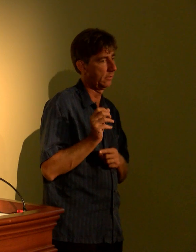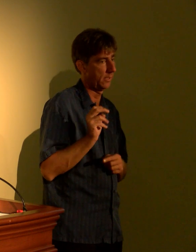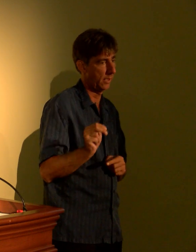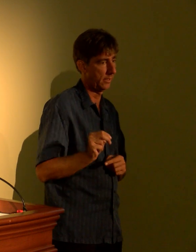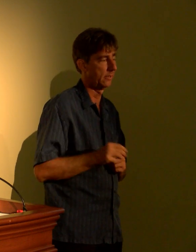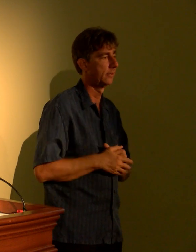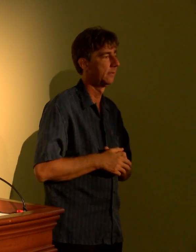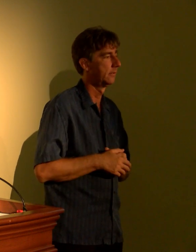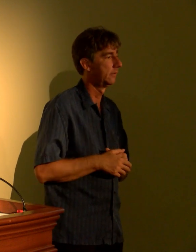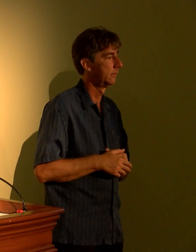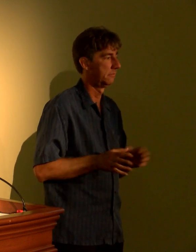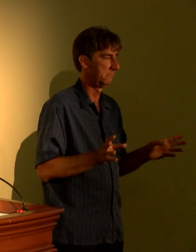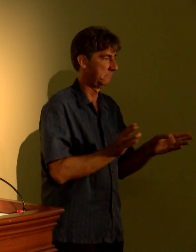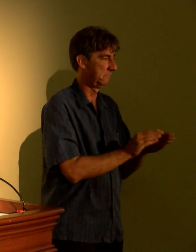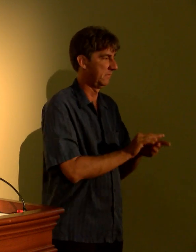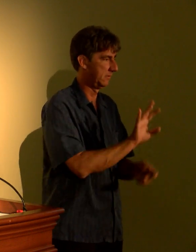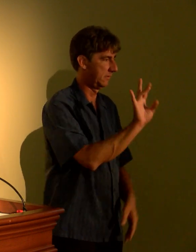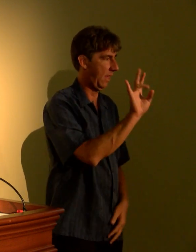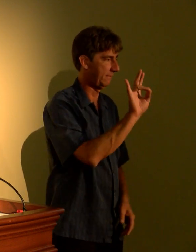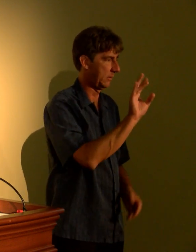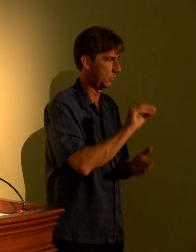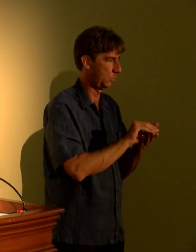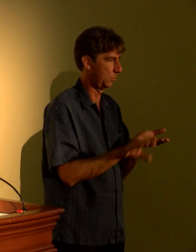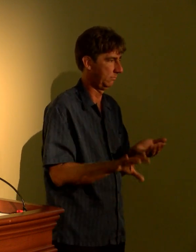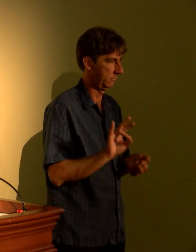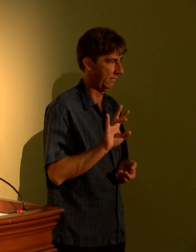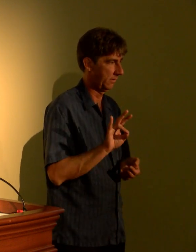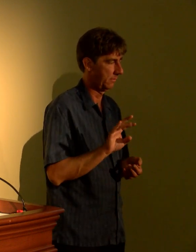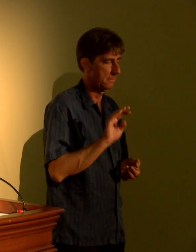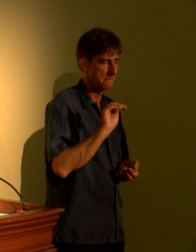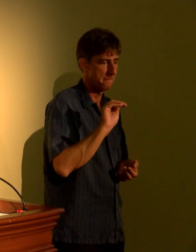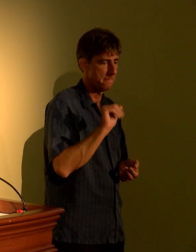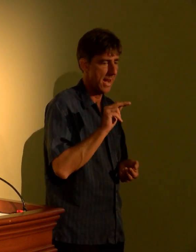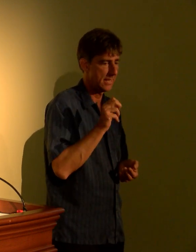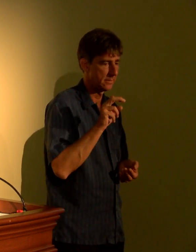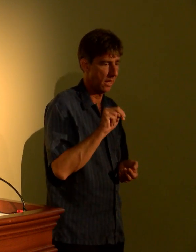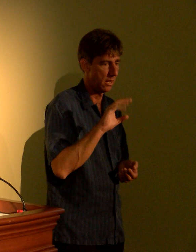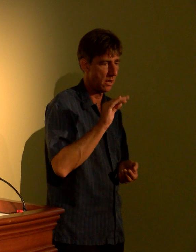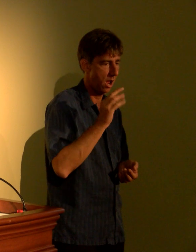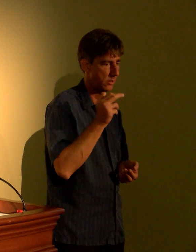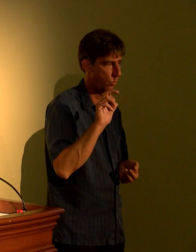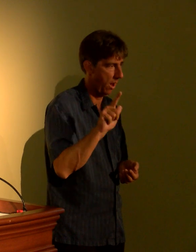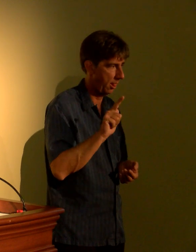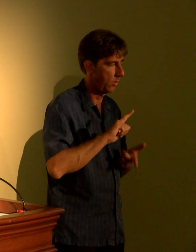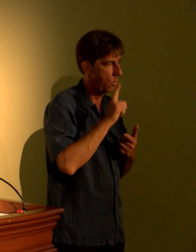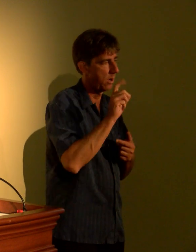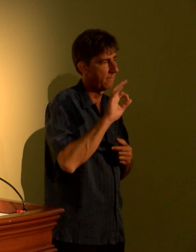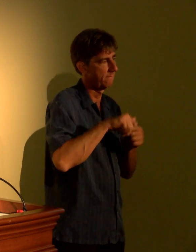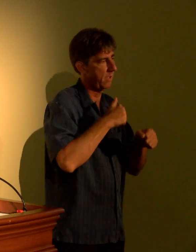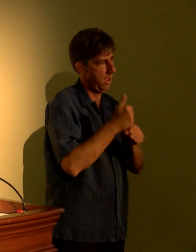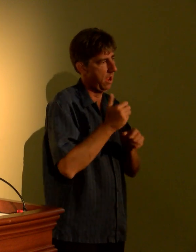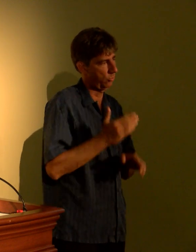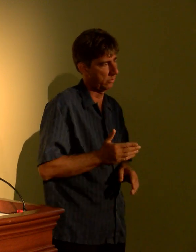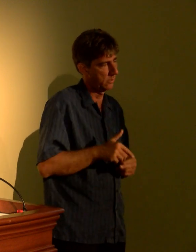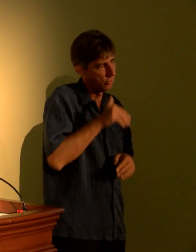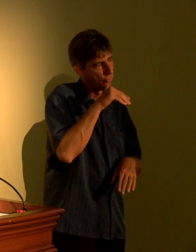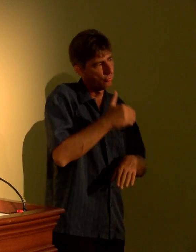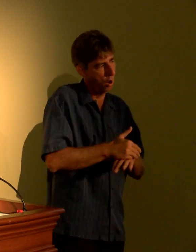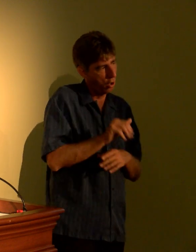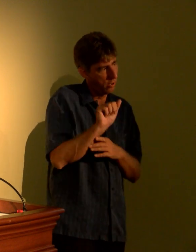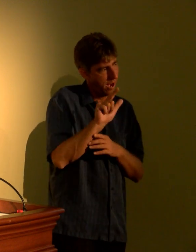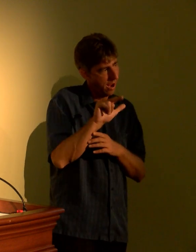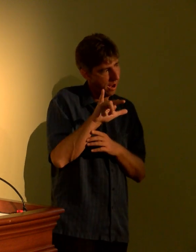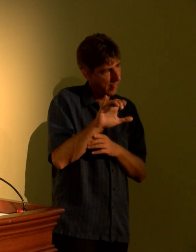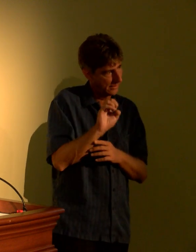There are only 7 pupils in the class. Mason Cogswell was one of the founders of the school, and his daughter Alice was